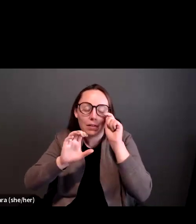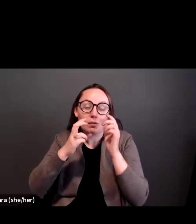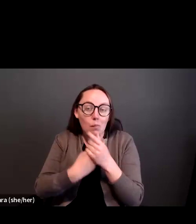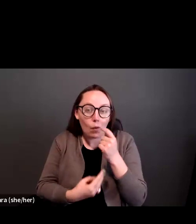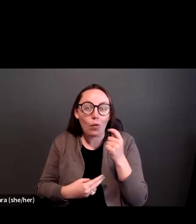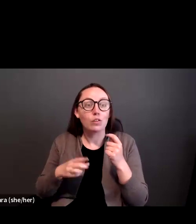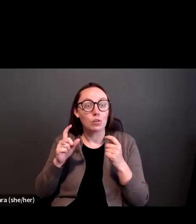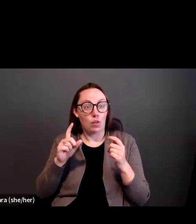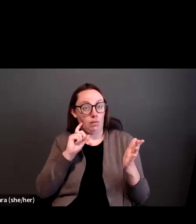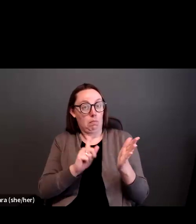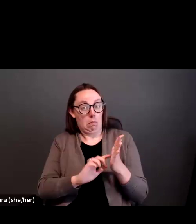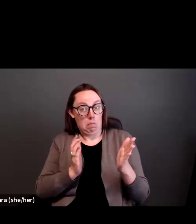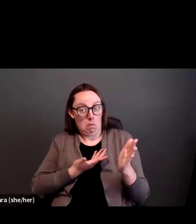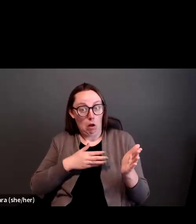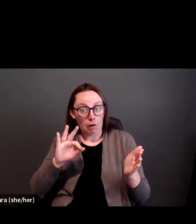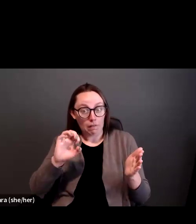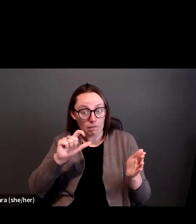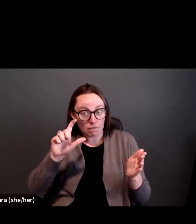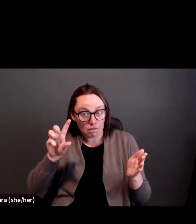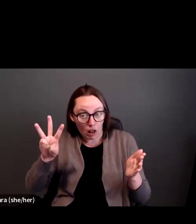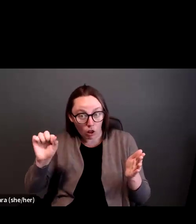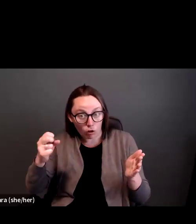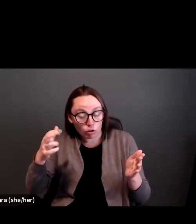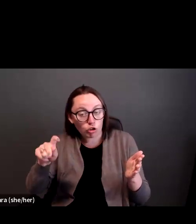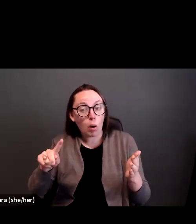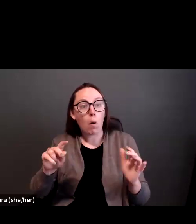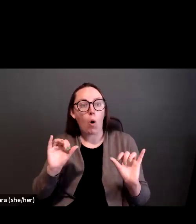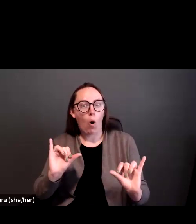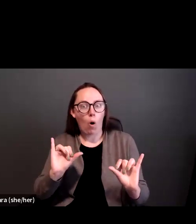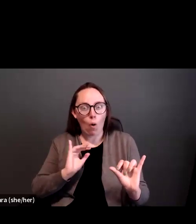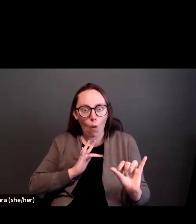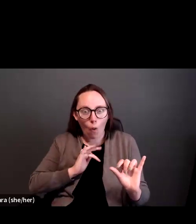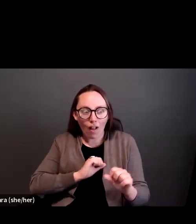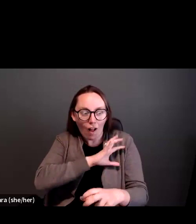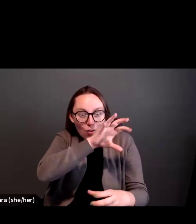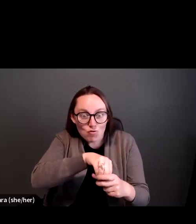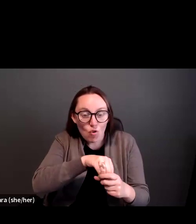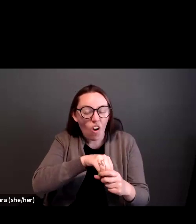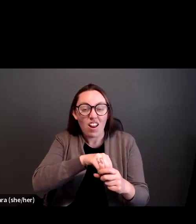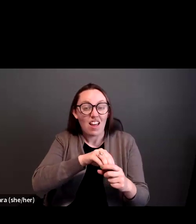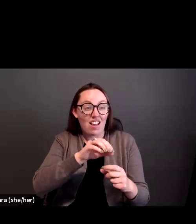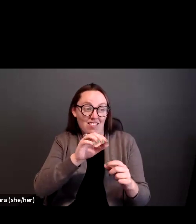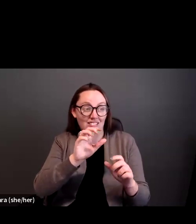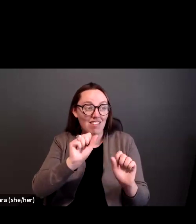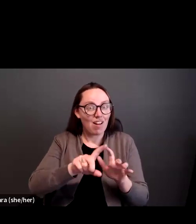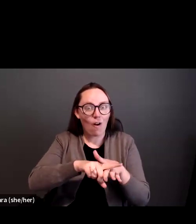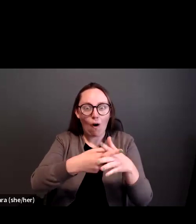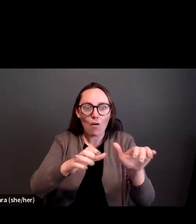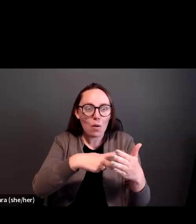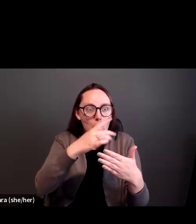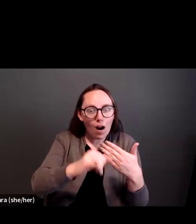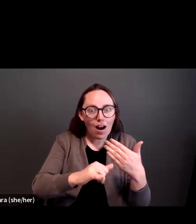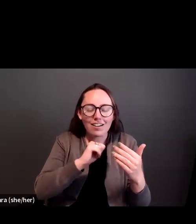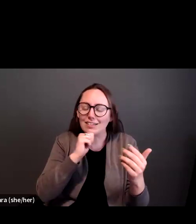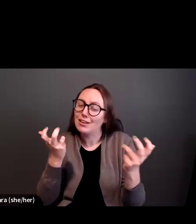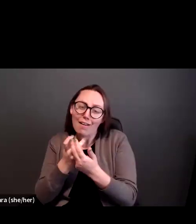as an opportunity to engage in a project that didn't easily slot into any of their respective majors. They created not just a webcomic,